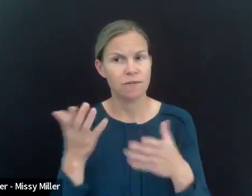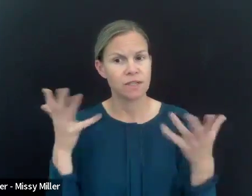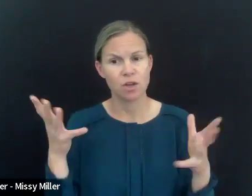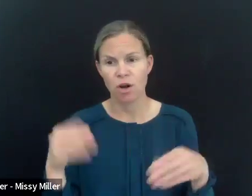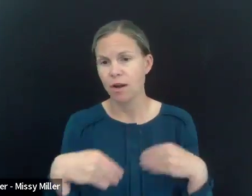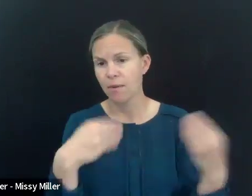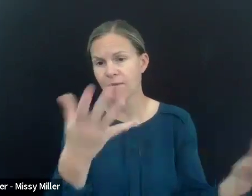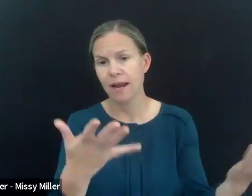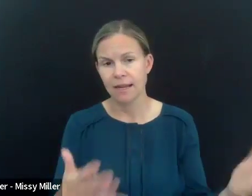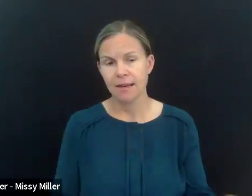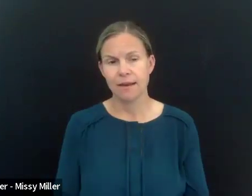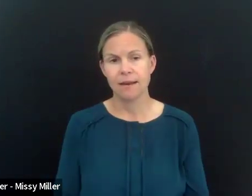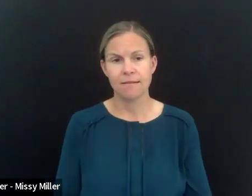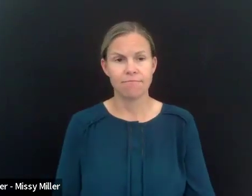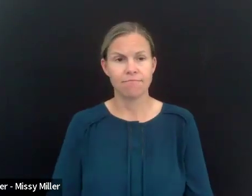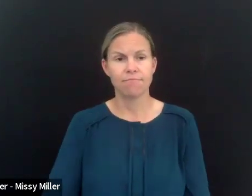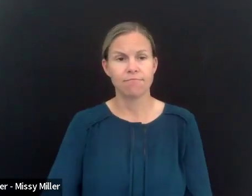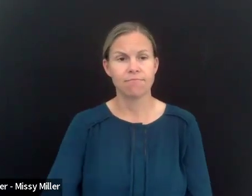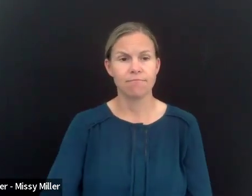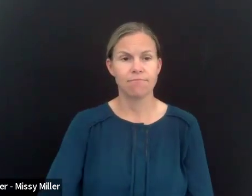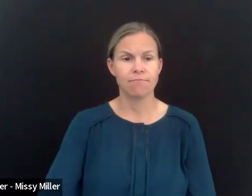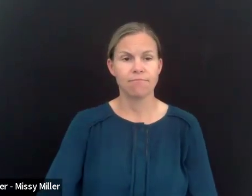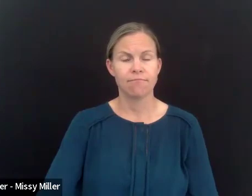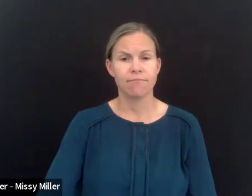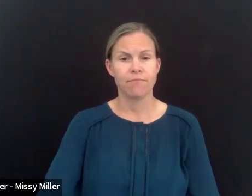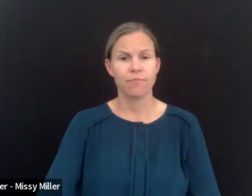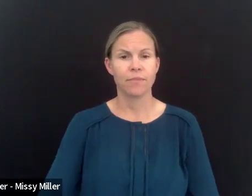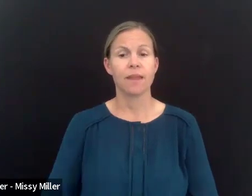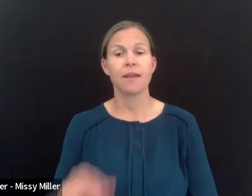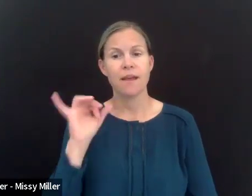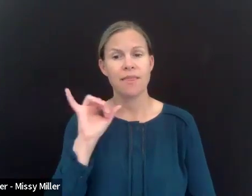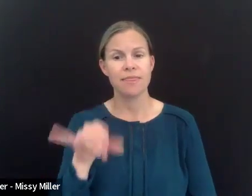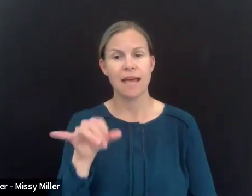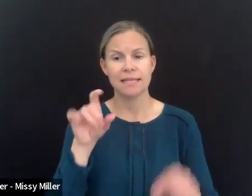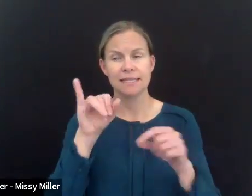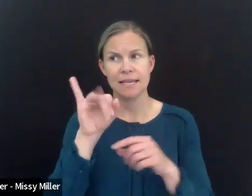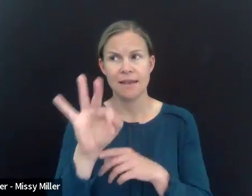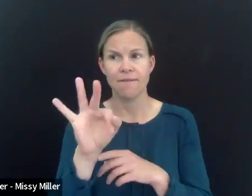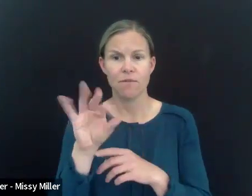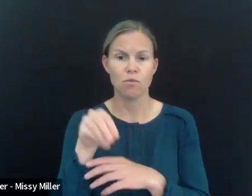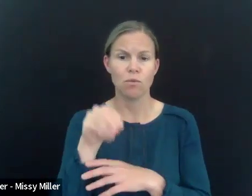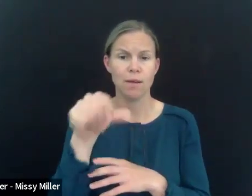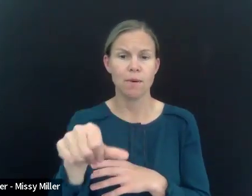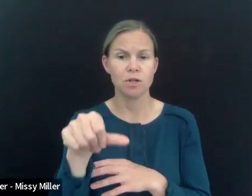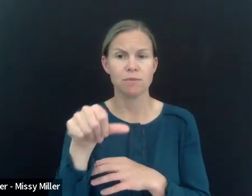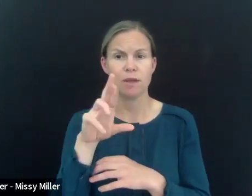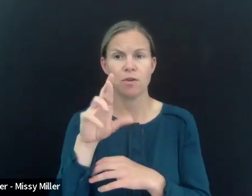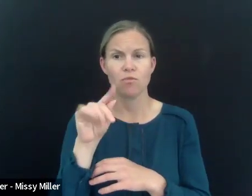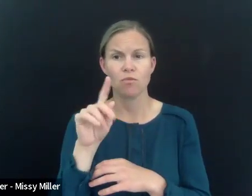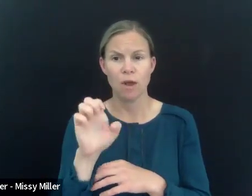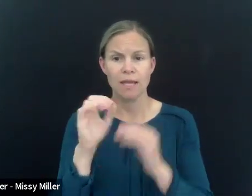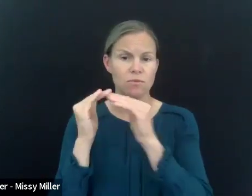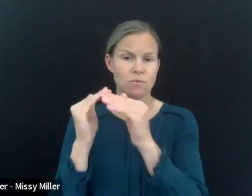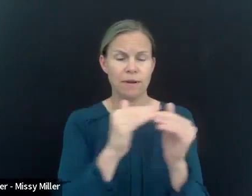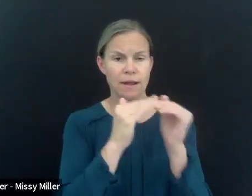that's just like as if the reimbursement rates were actually equitable or even